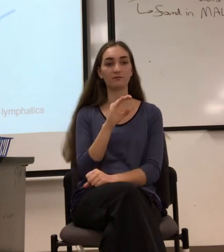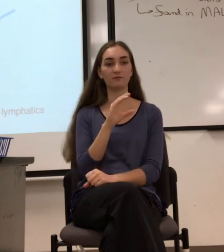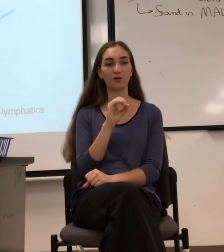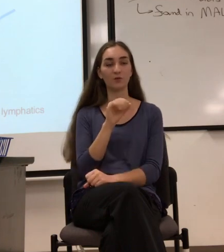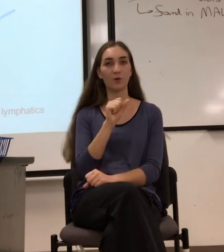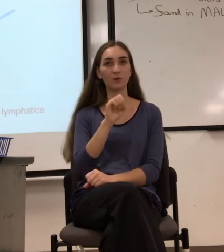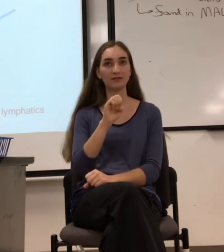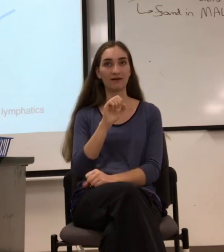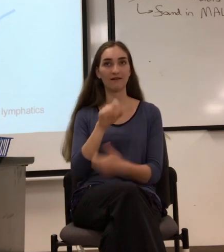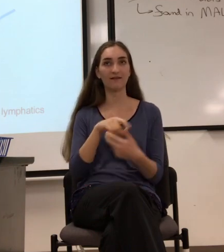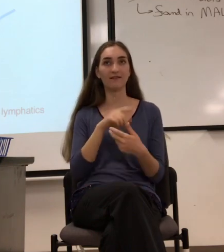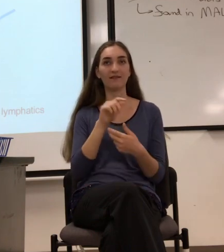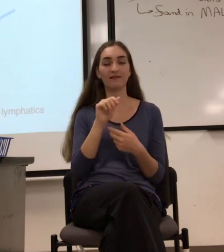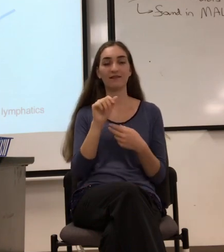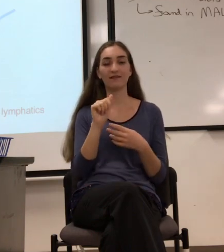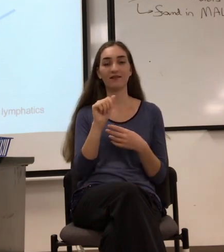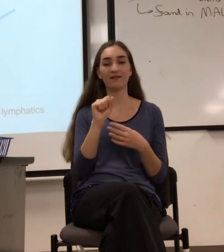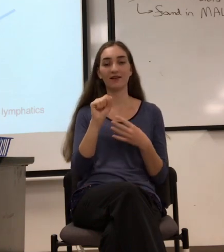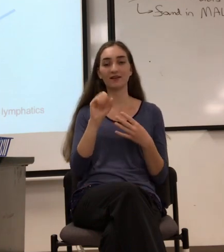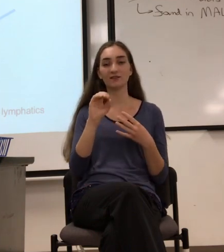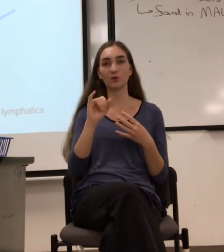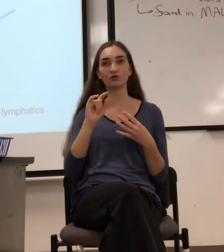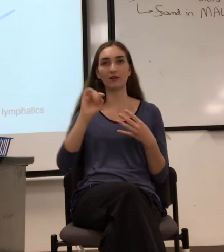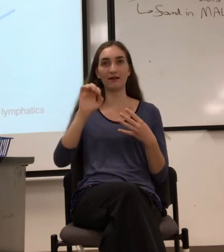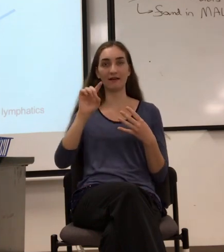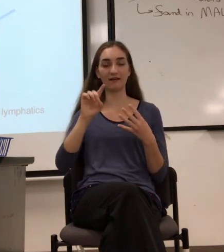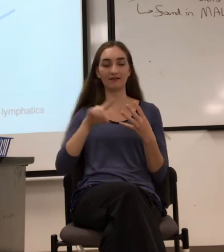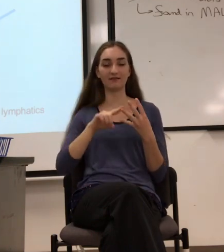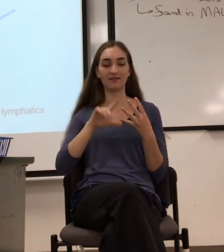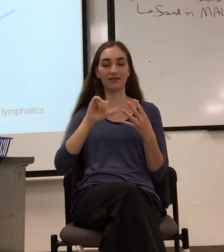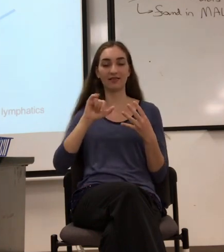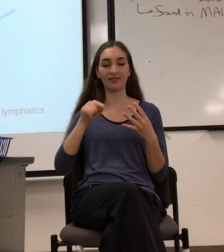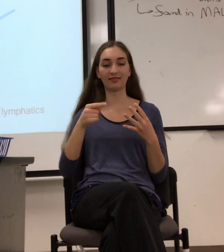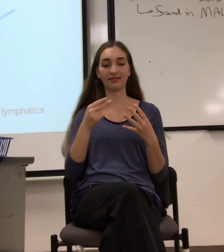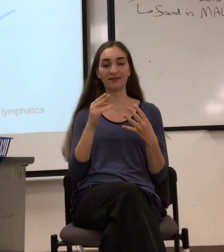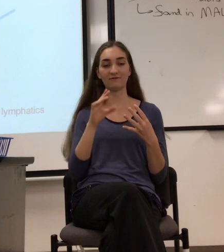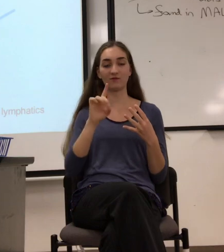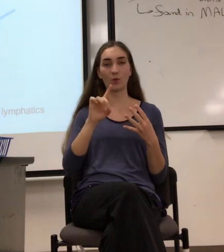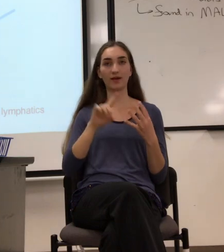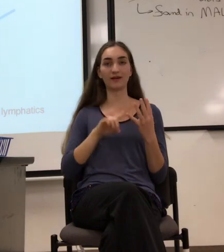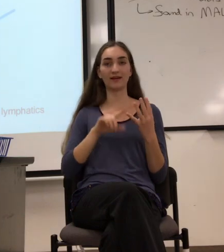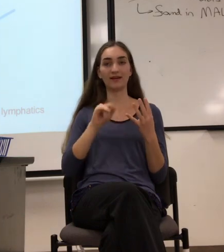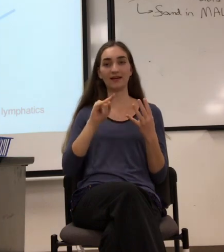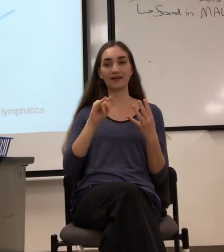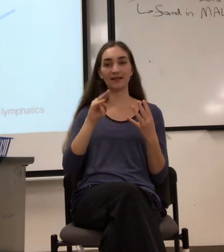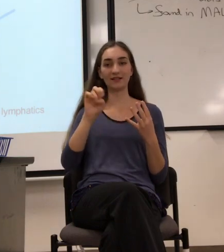mucosa-associated lymphoid tissue. And I'm not going to write it out, I always just call it MALT, but you can look that up if you forget.